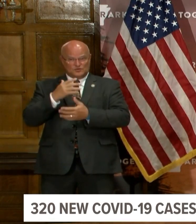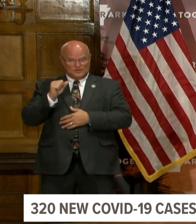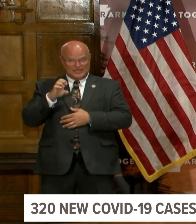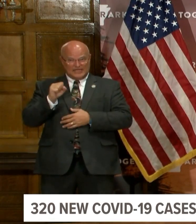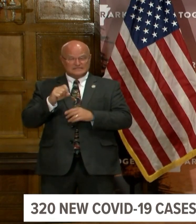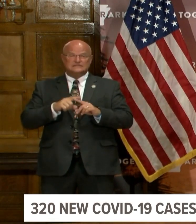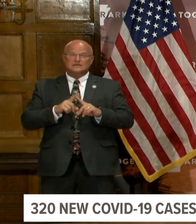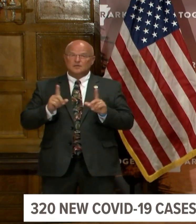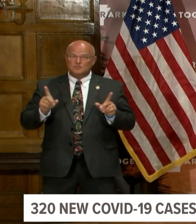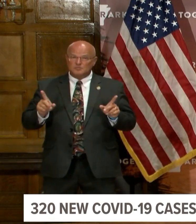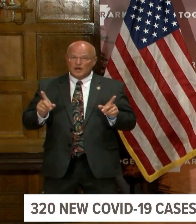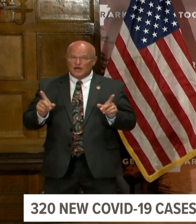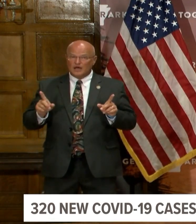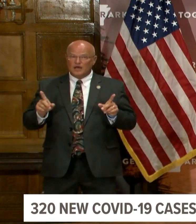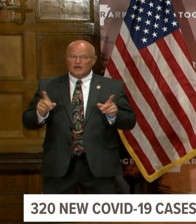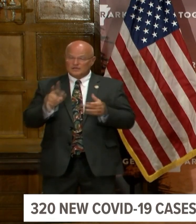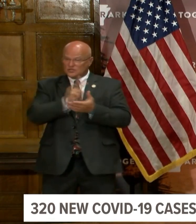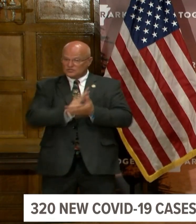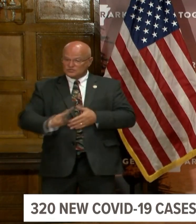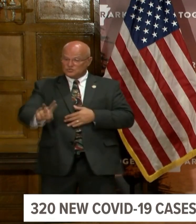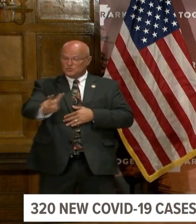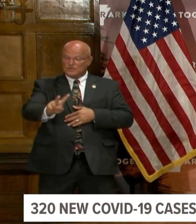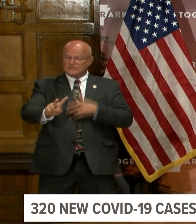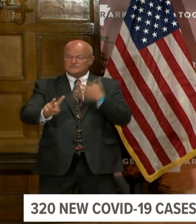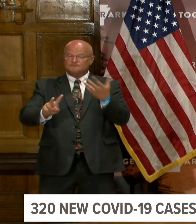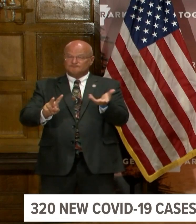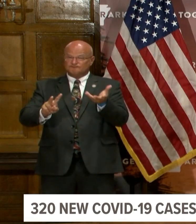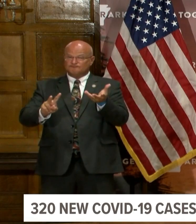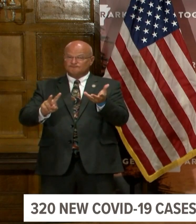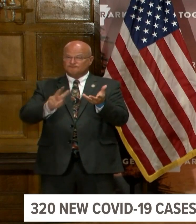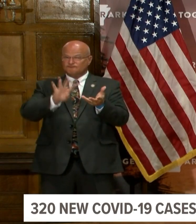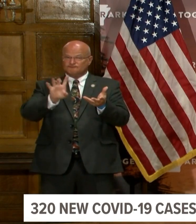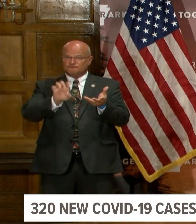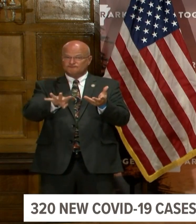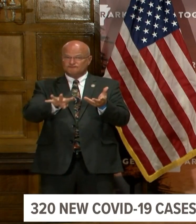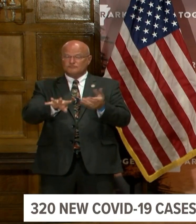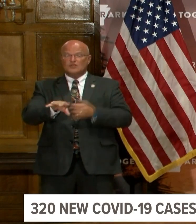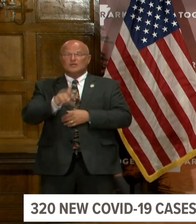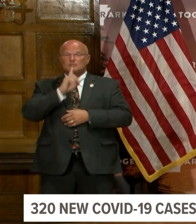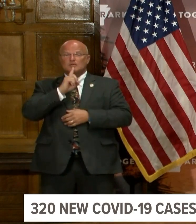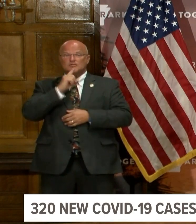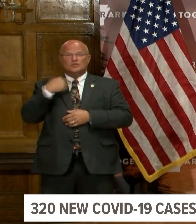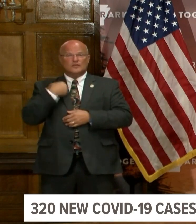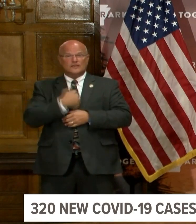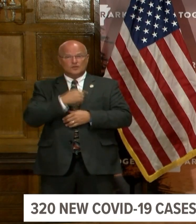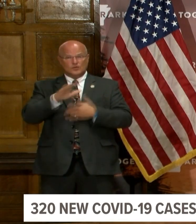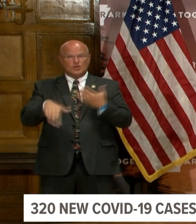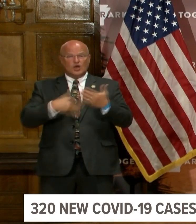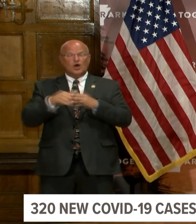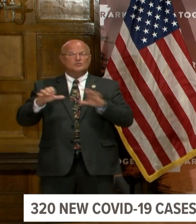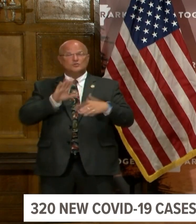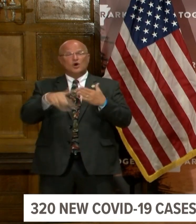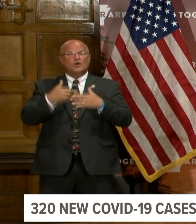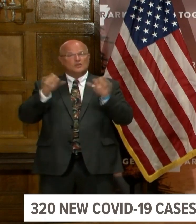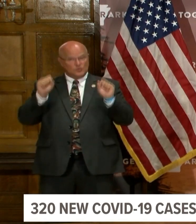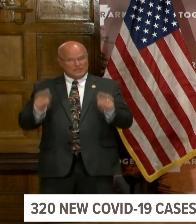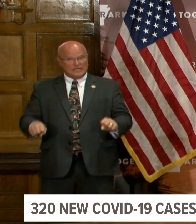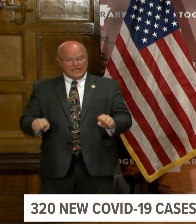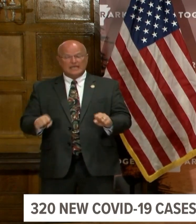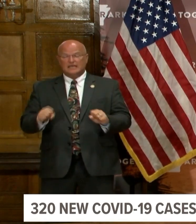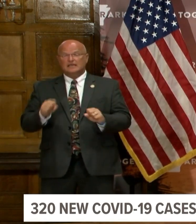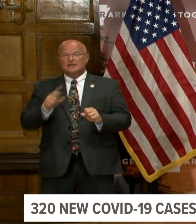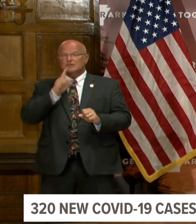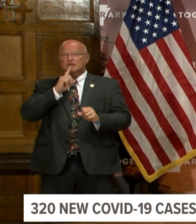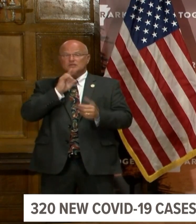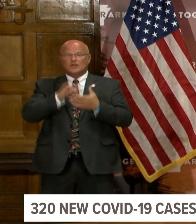cases, but where will we be 2 weeks from now? We've got to make sure that we all do all that we can